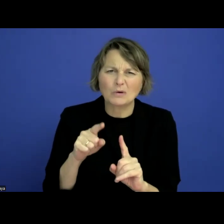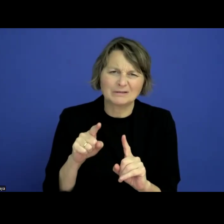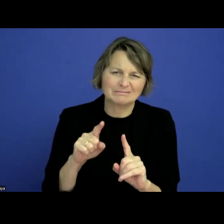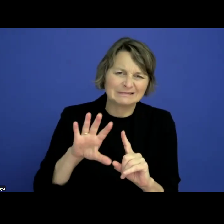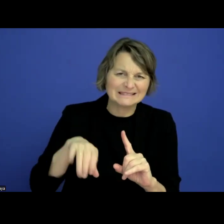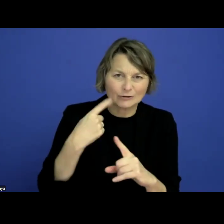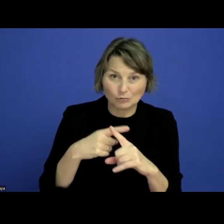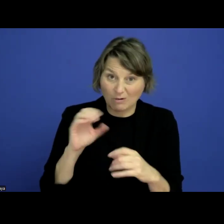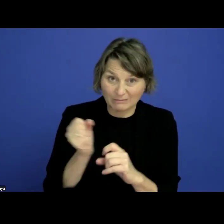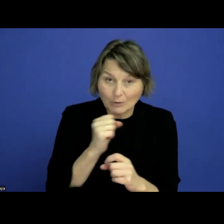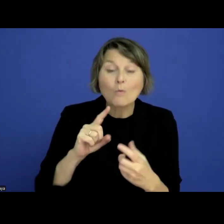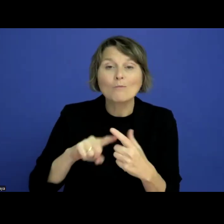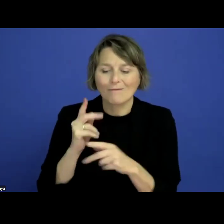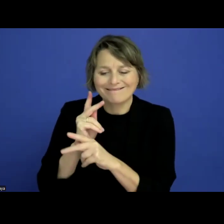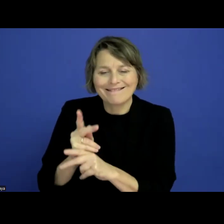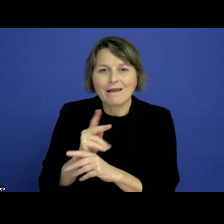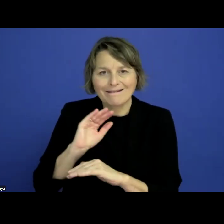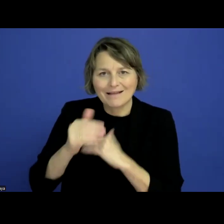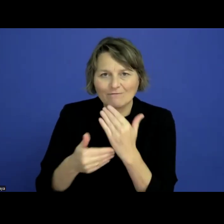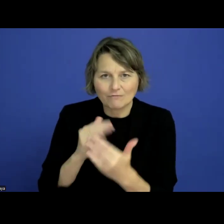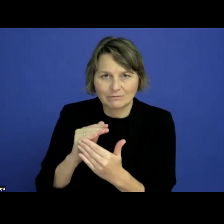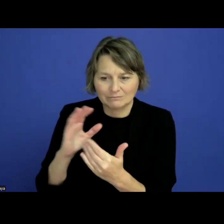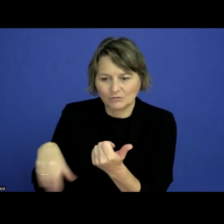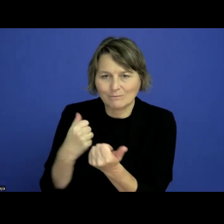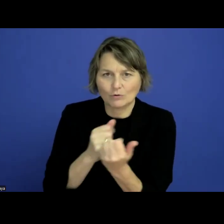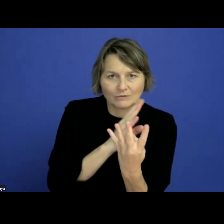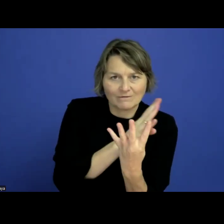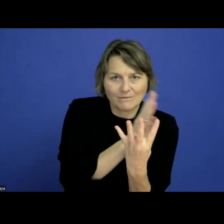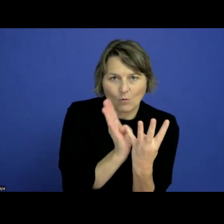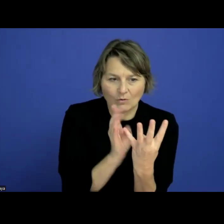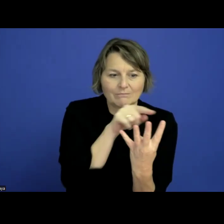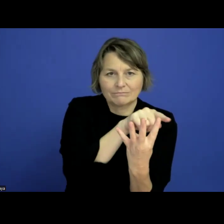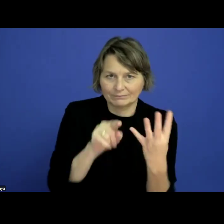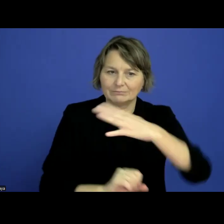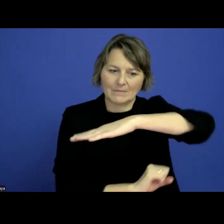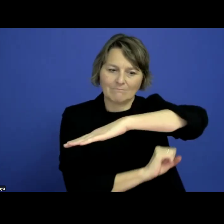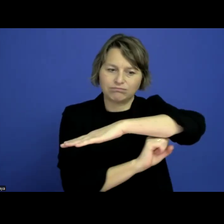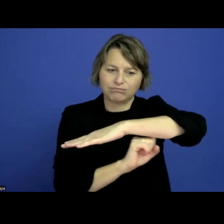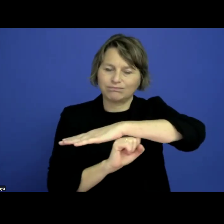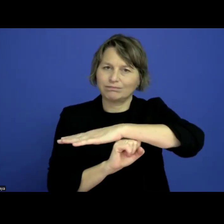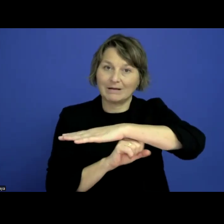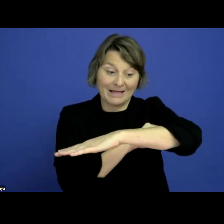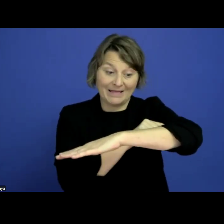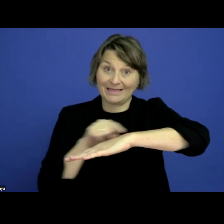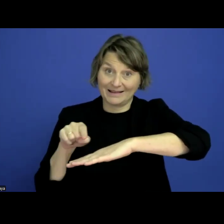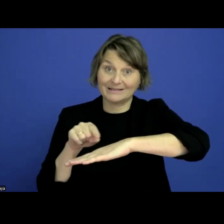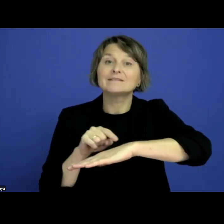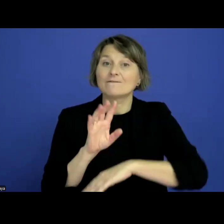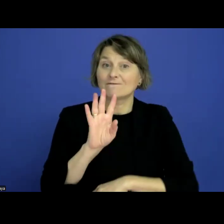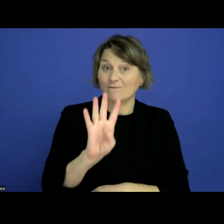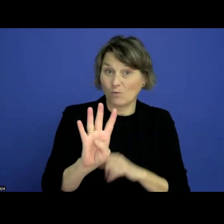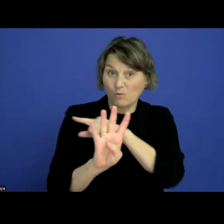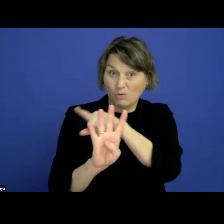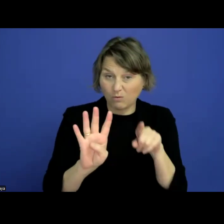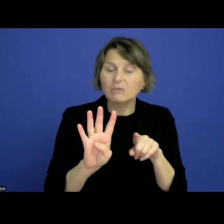caregiver support. So it's really reflecting our commitment to creating a caring,